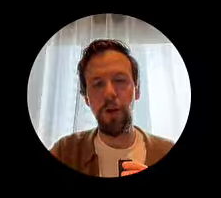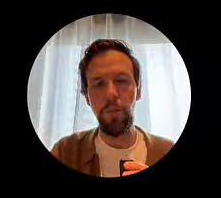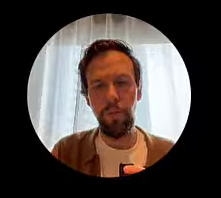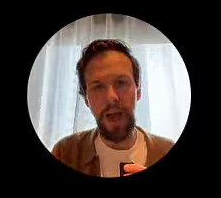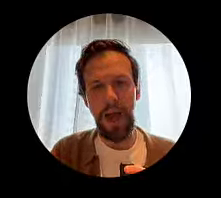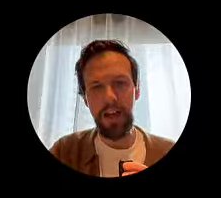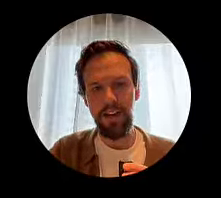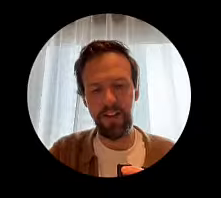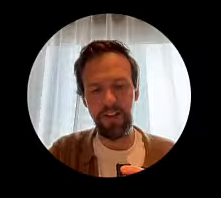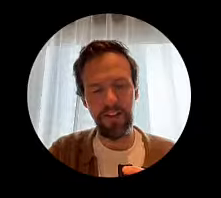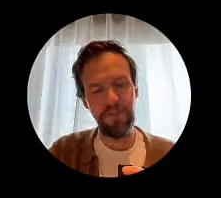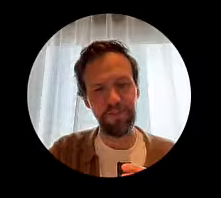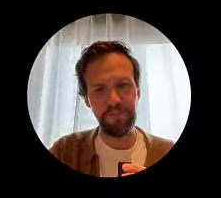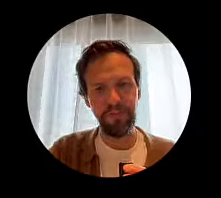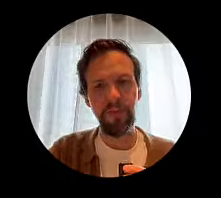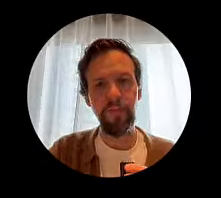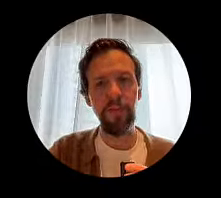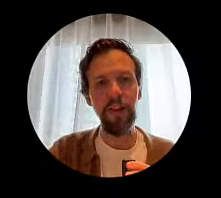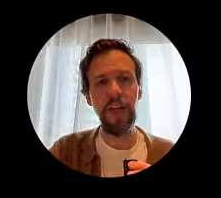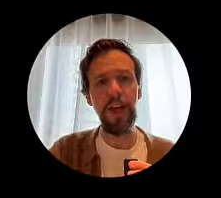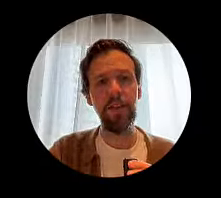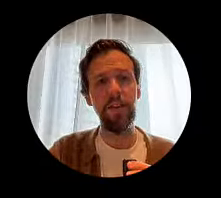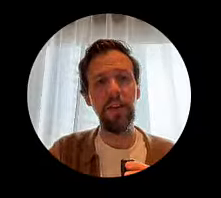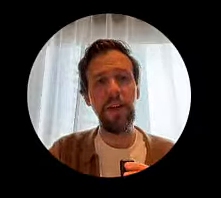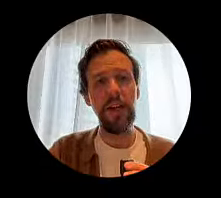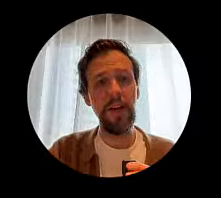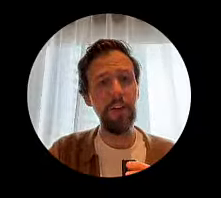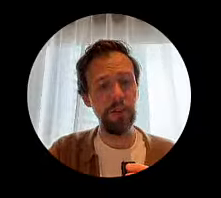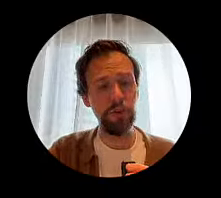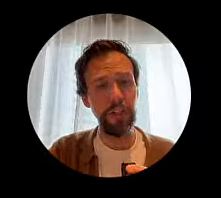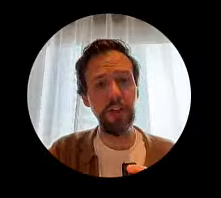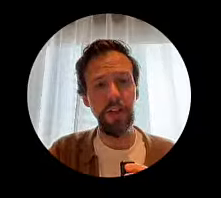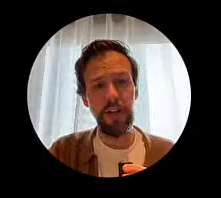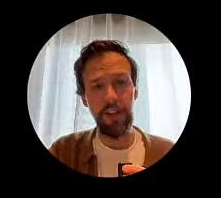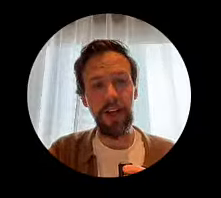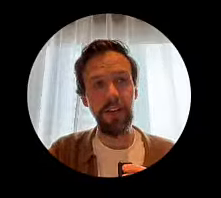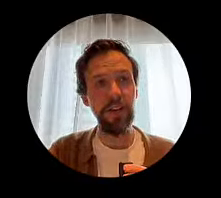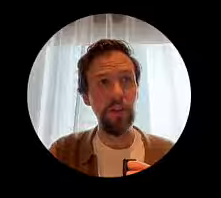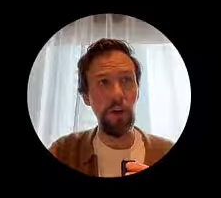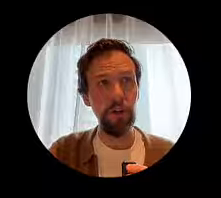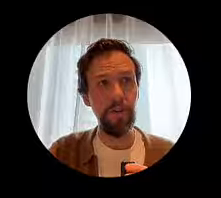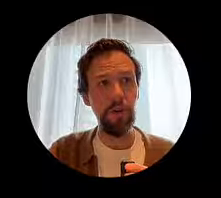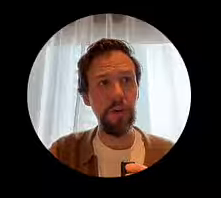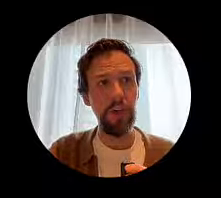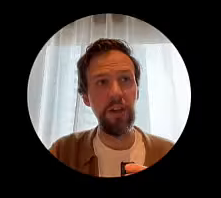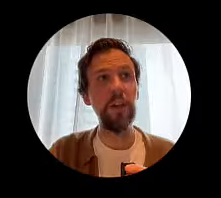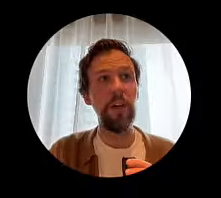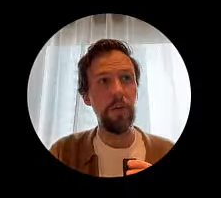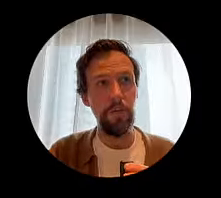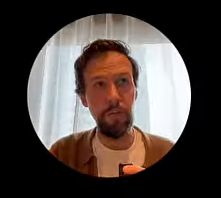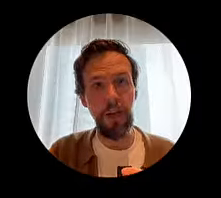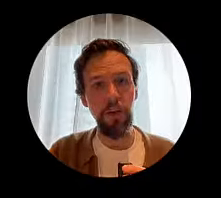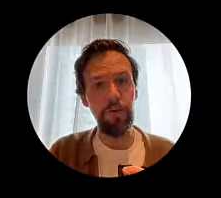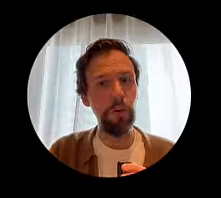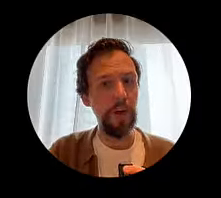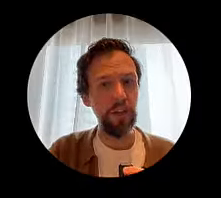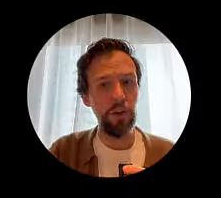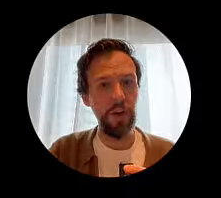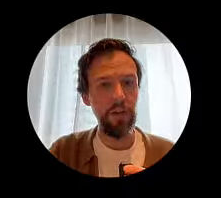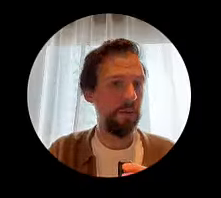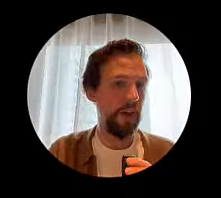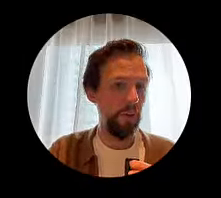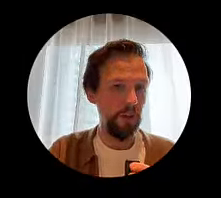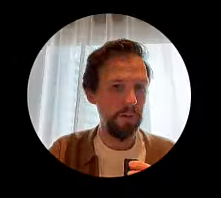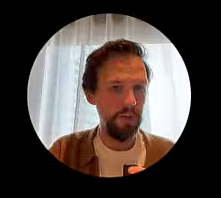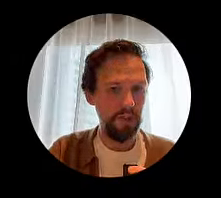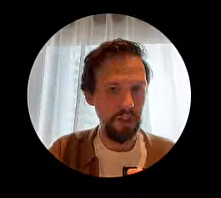always highlighting this. And having a screen like this on the very beginning, many of you might know